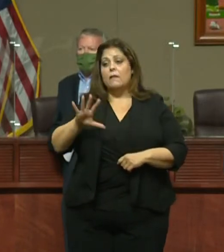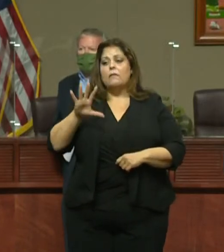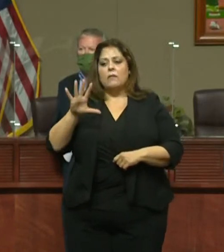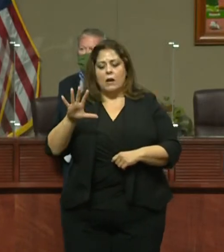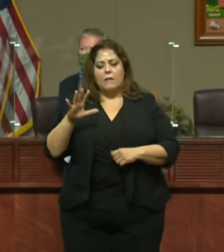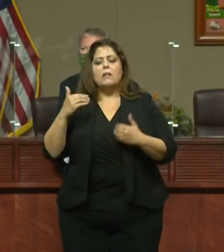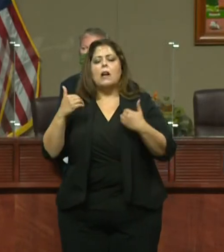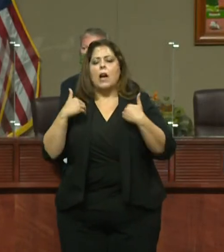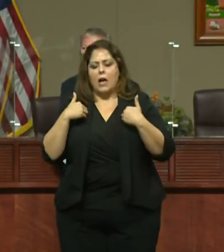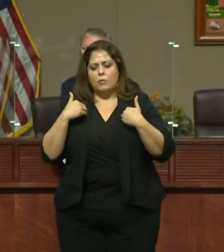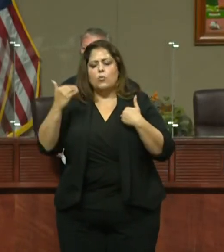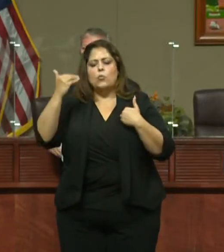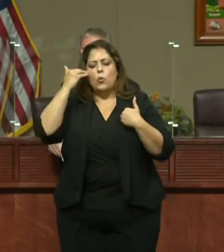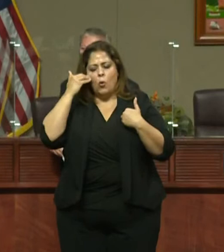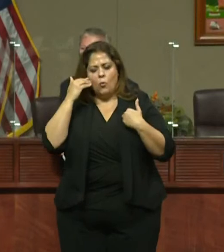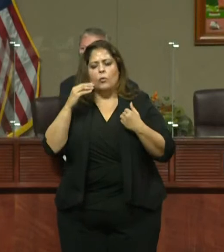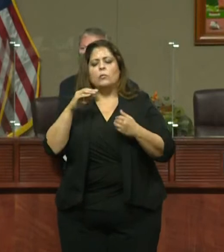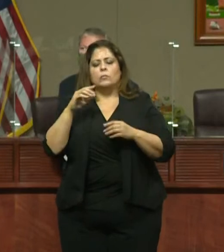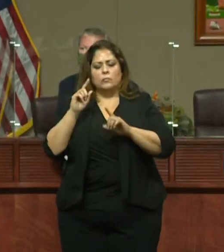known hospitalization.